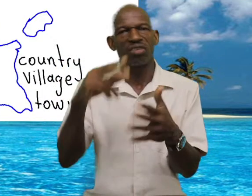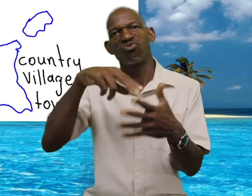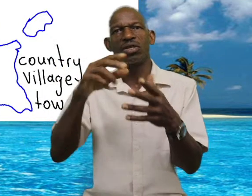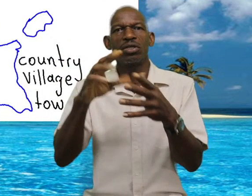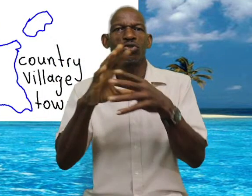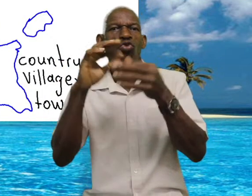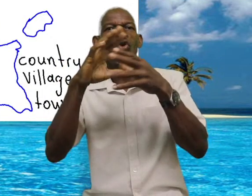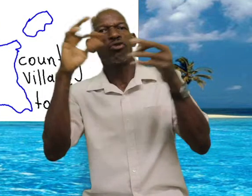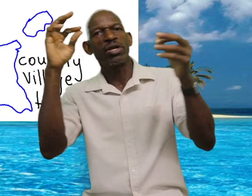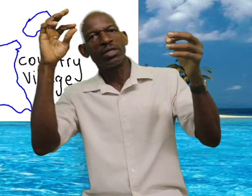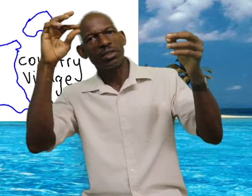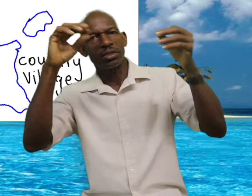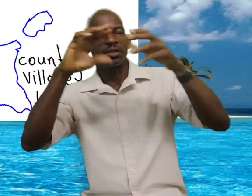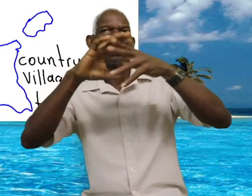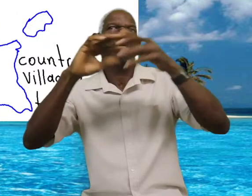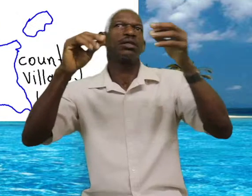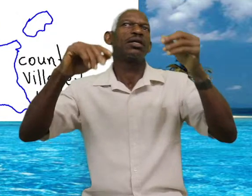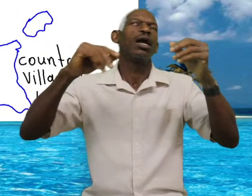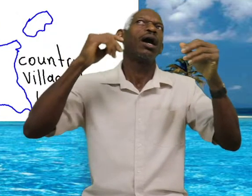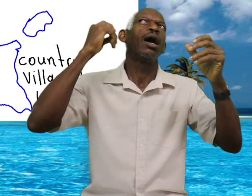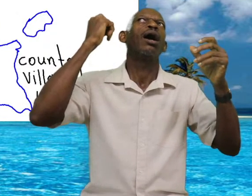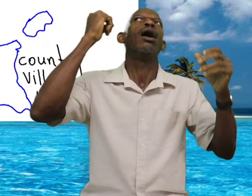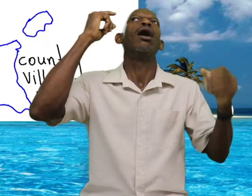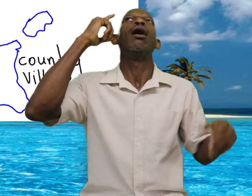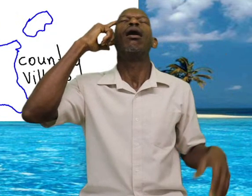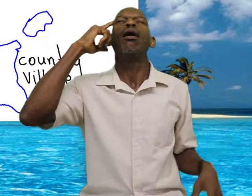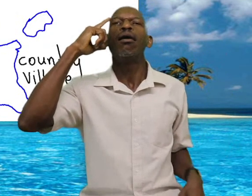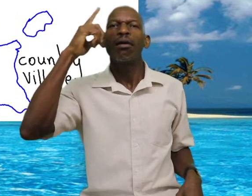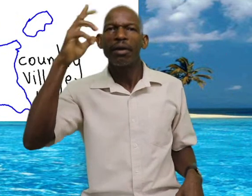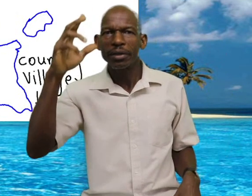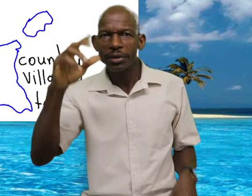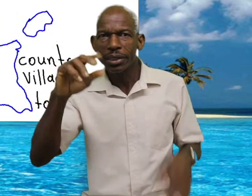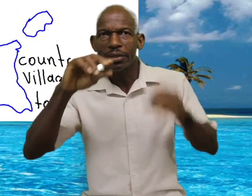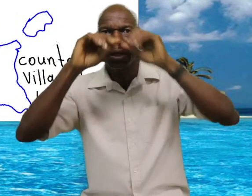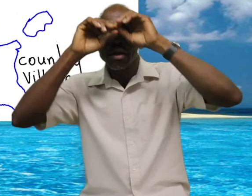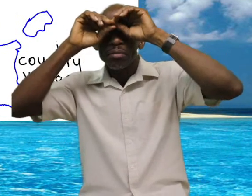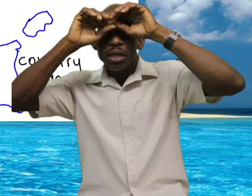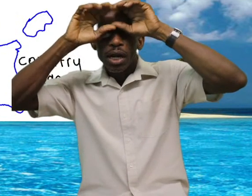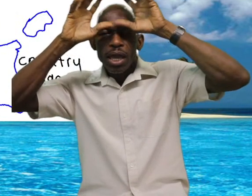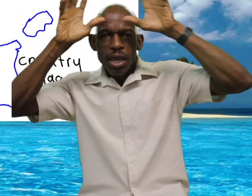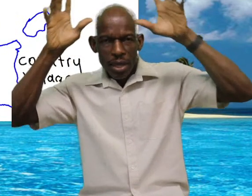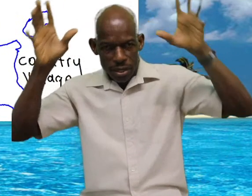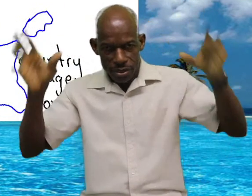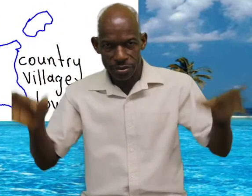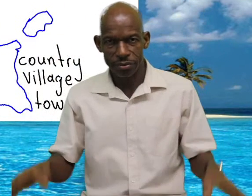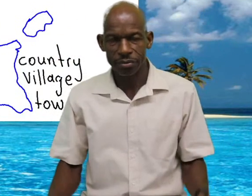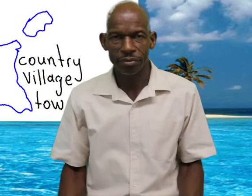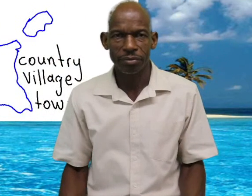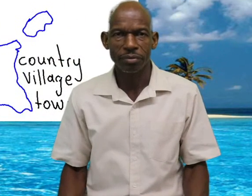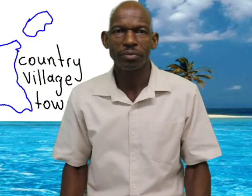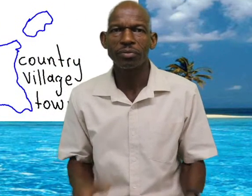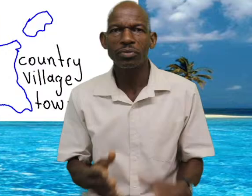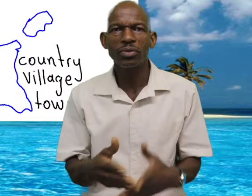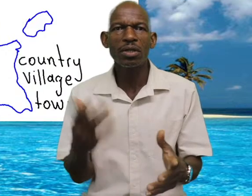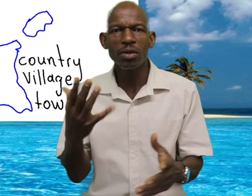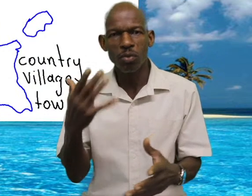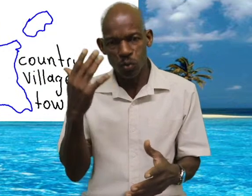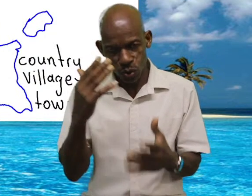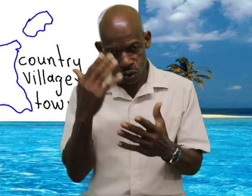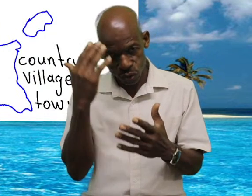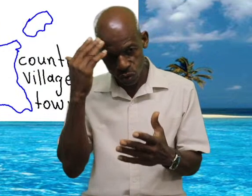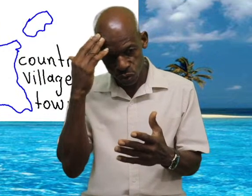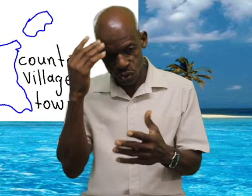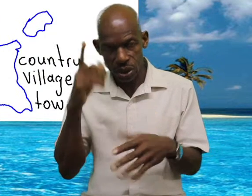want to see, right? Because I saw that a lot of you all may not have been exposed to that meaning, right? You cannot hear